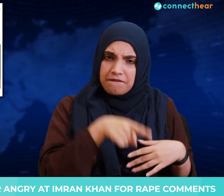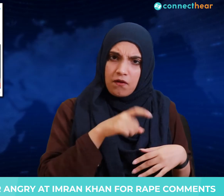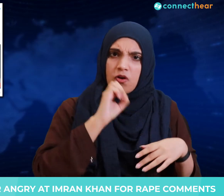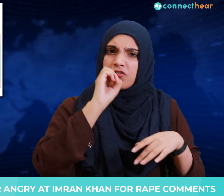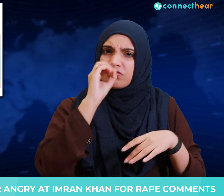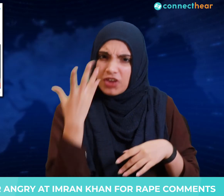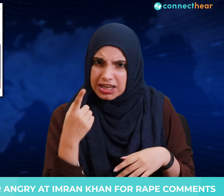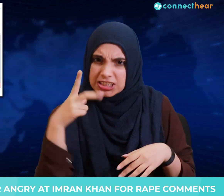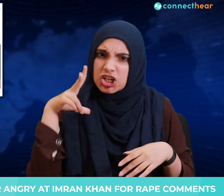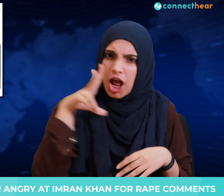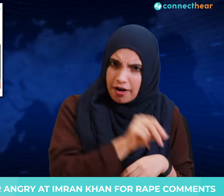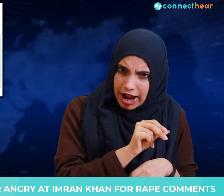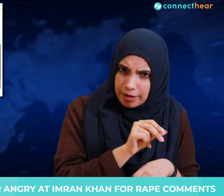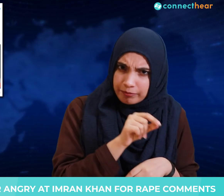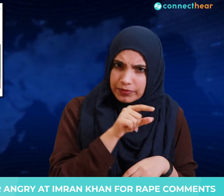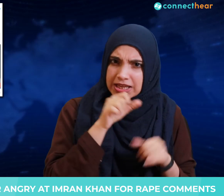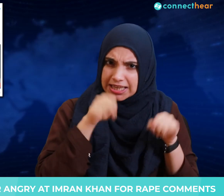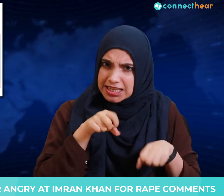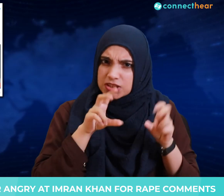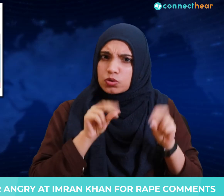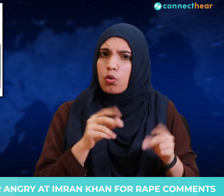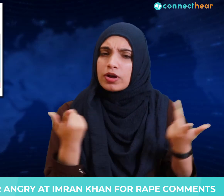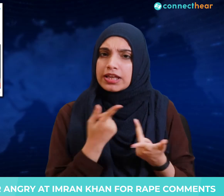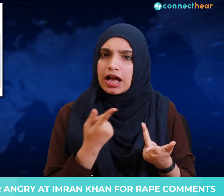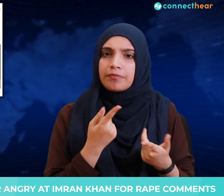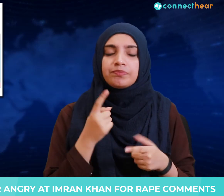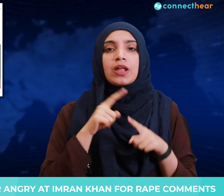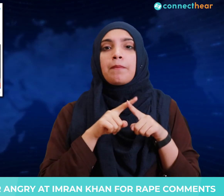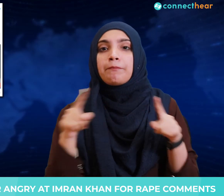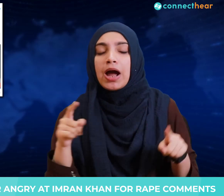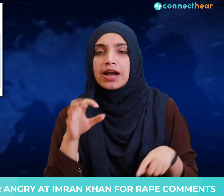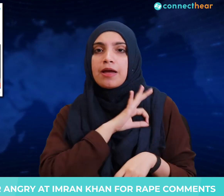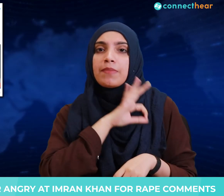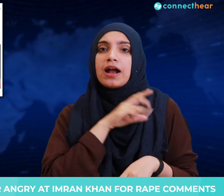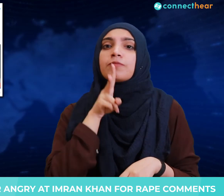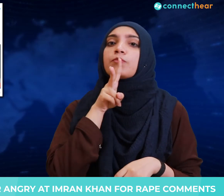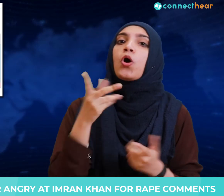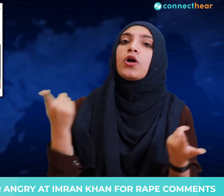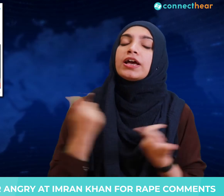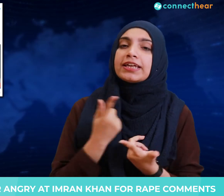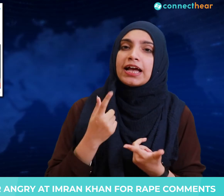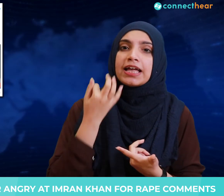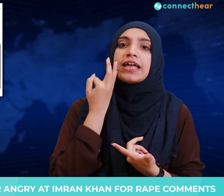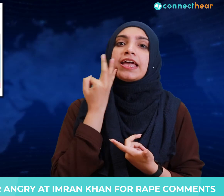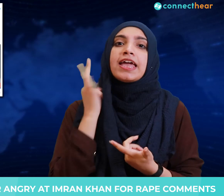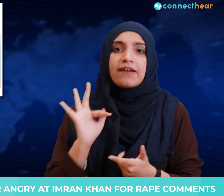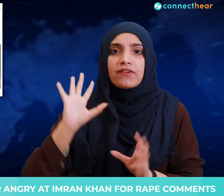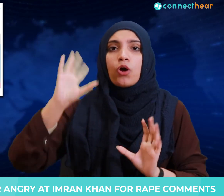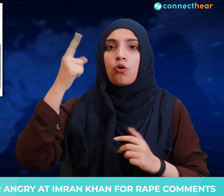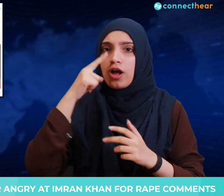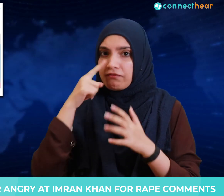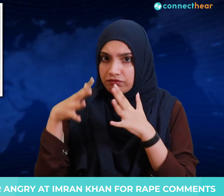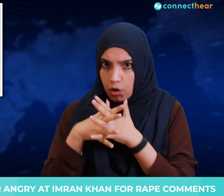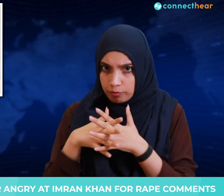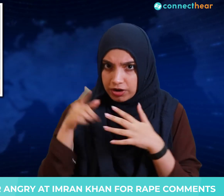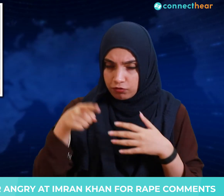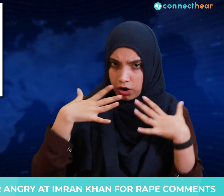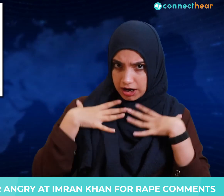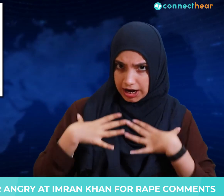Khan says, if a woman is wearing very few clothes, it will have an impact on the men, unless